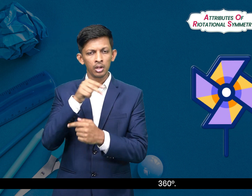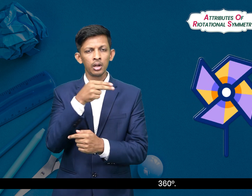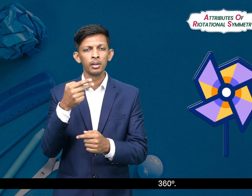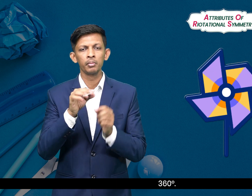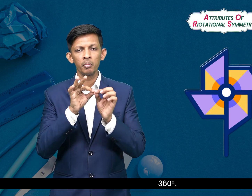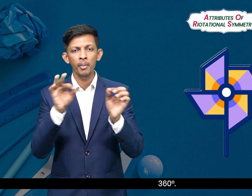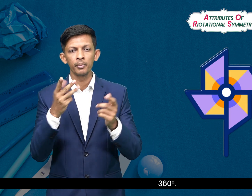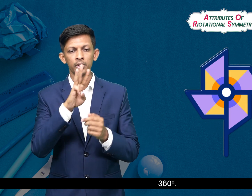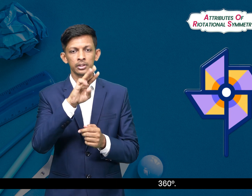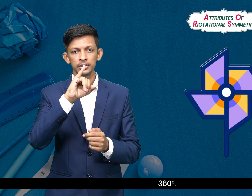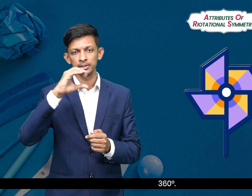degrees.